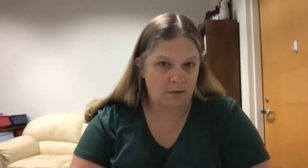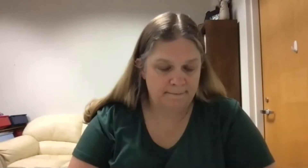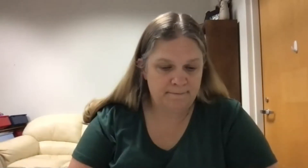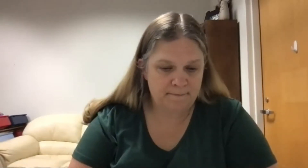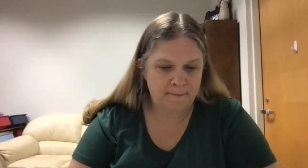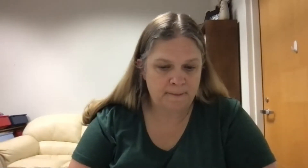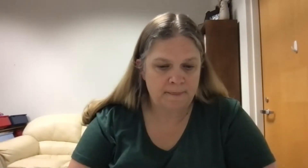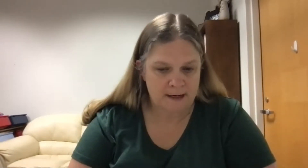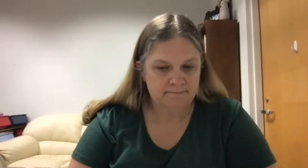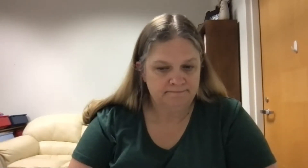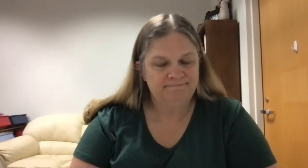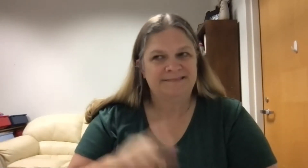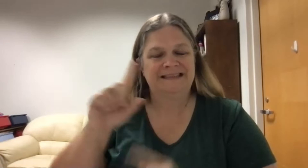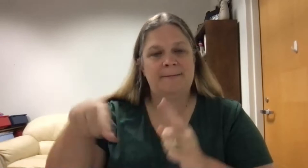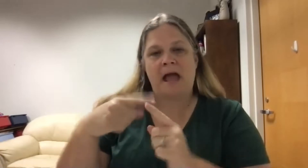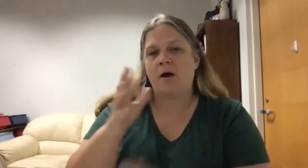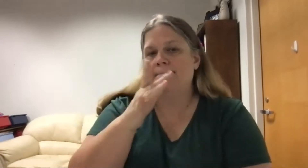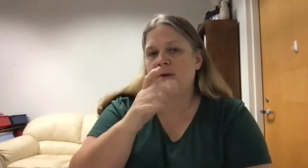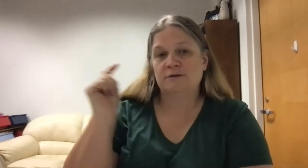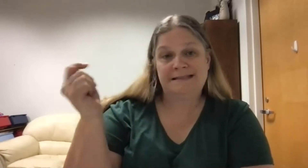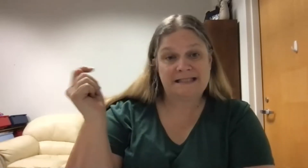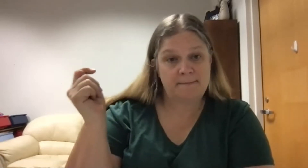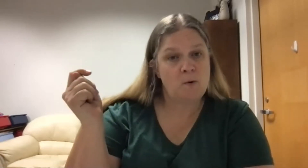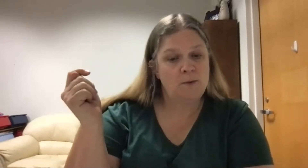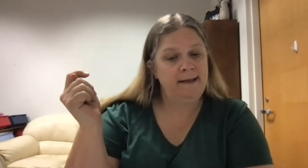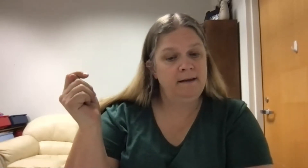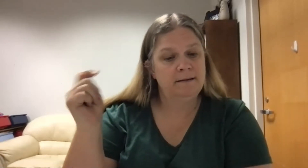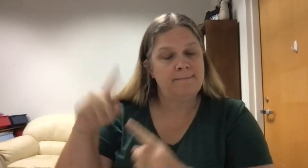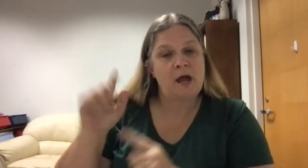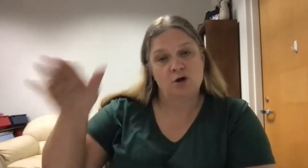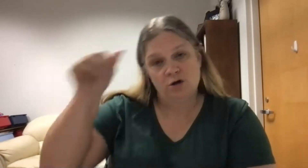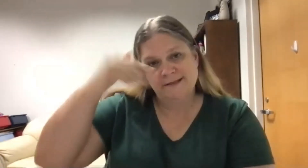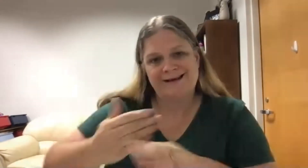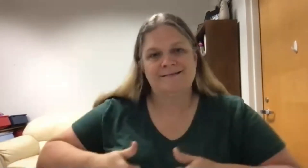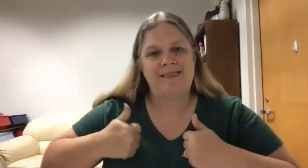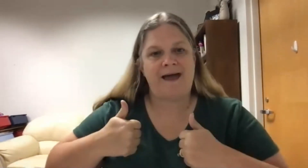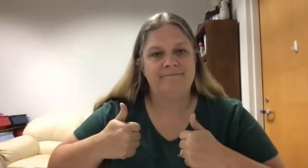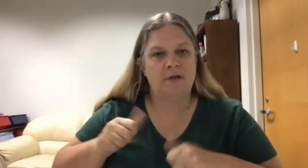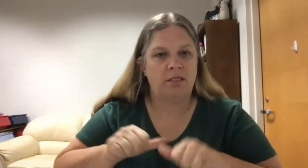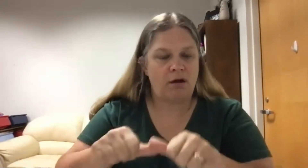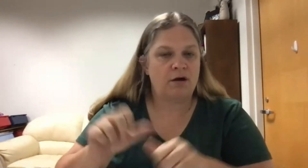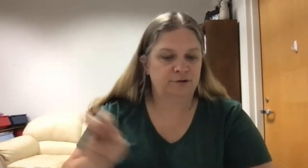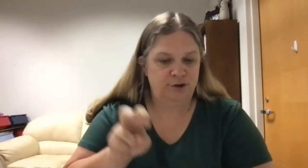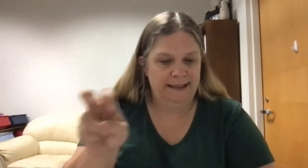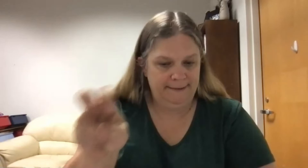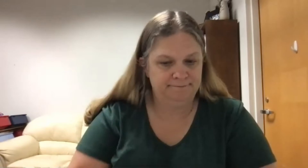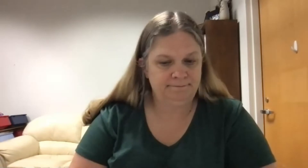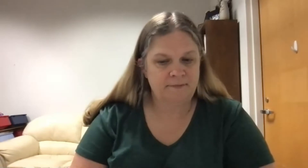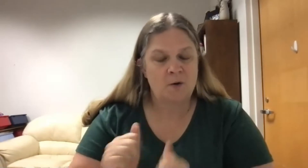and it's very emotional. It's about a mother's testimony about her